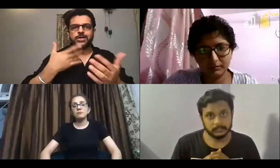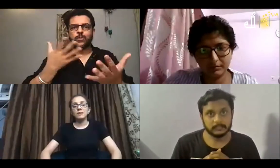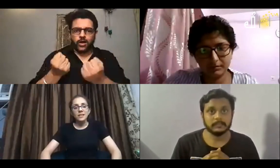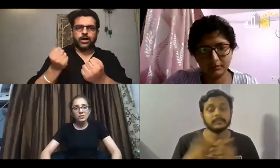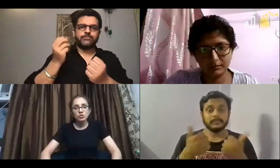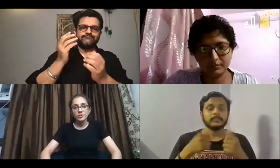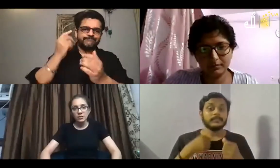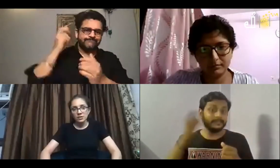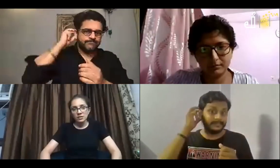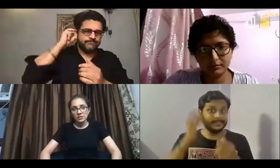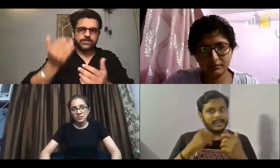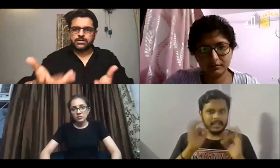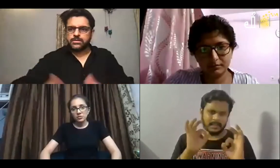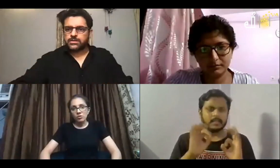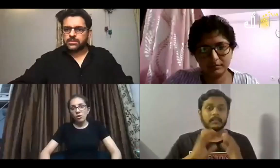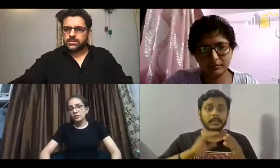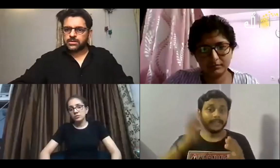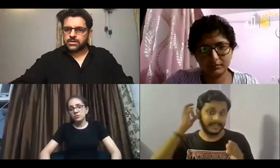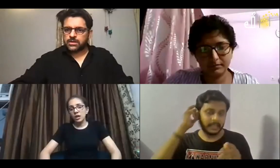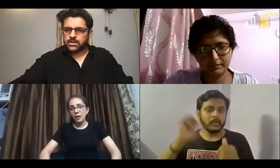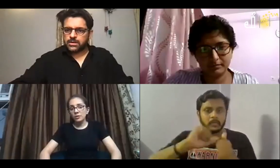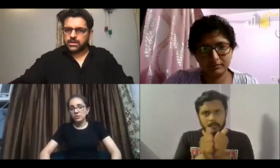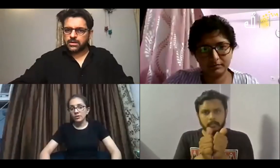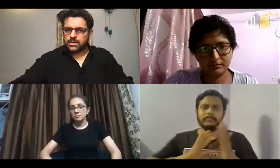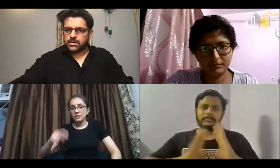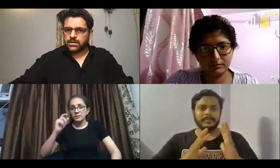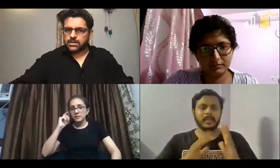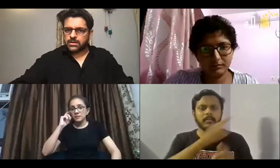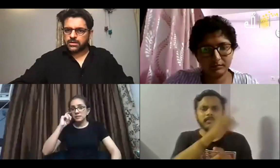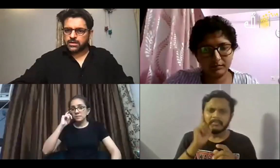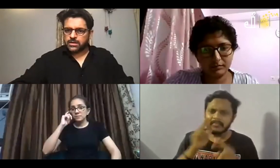people and felt understood, or